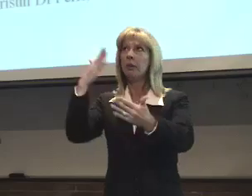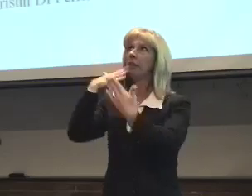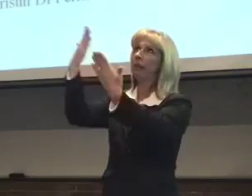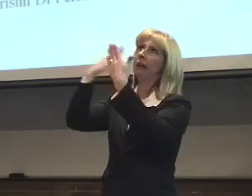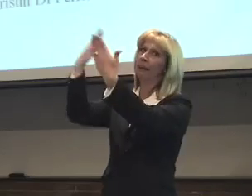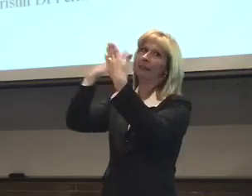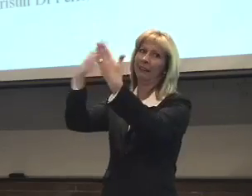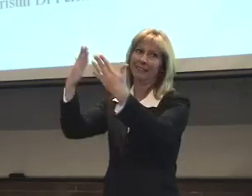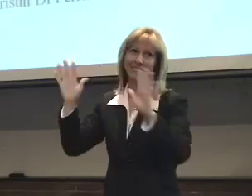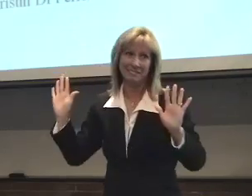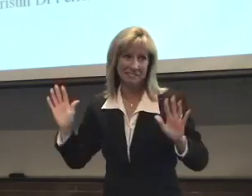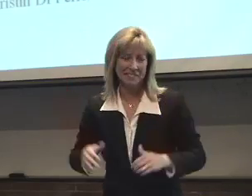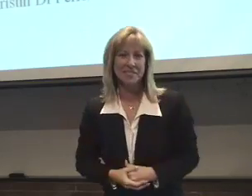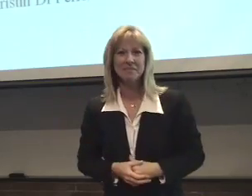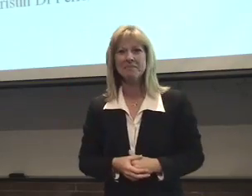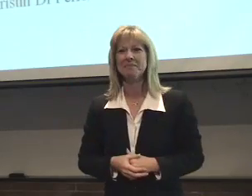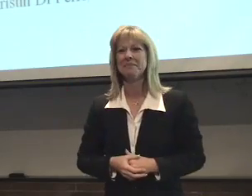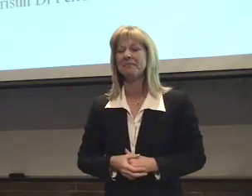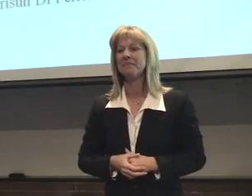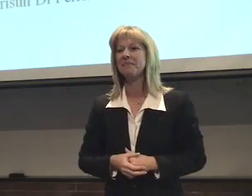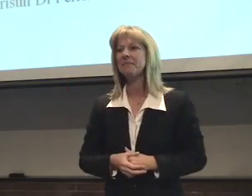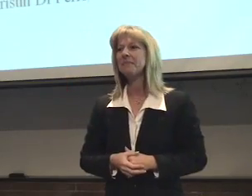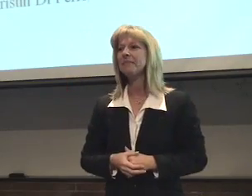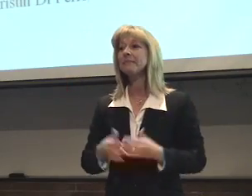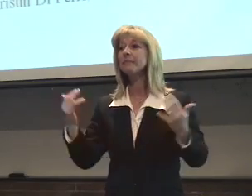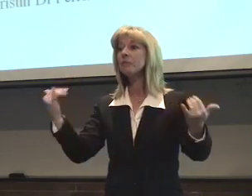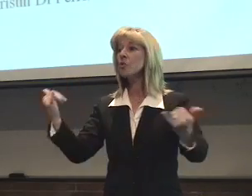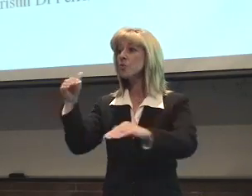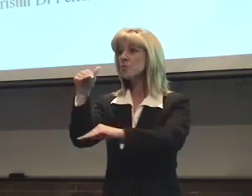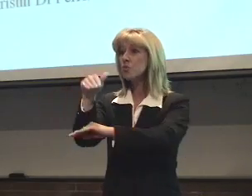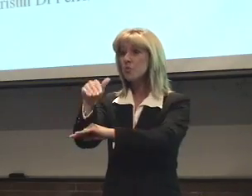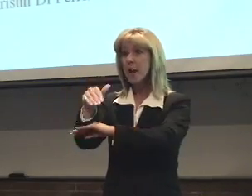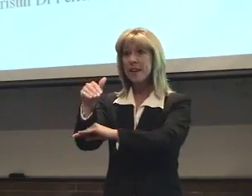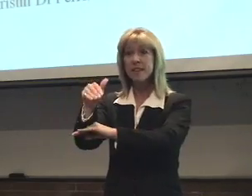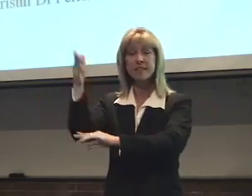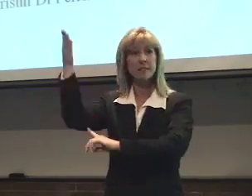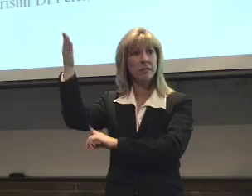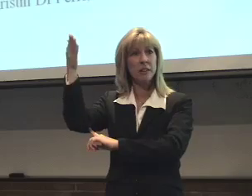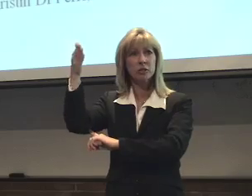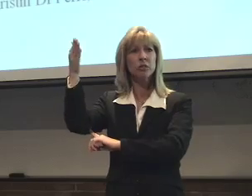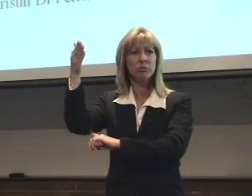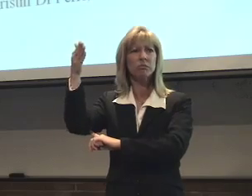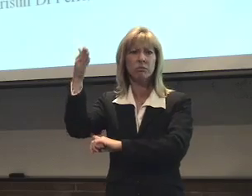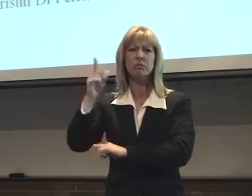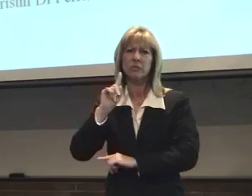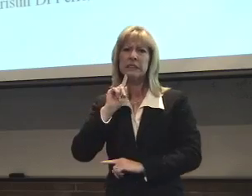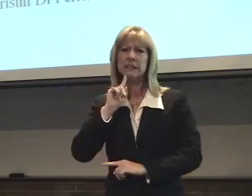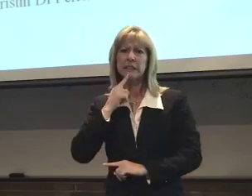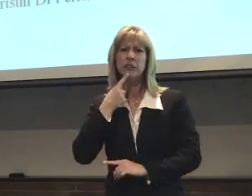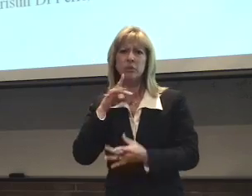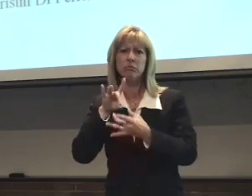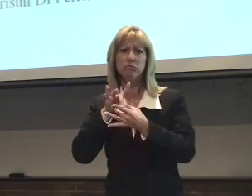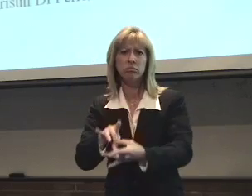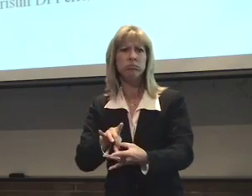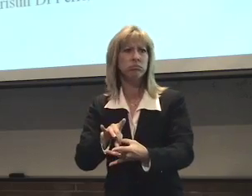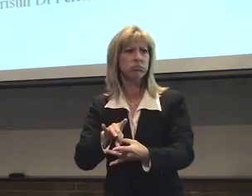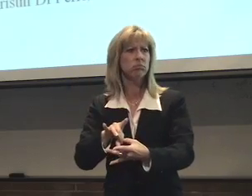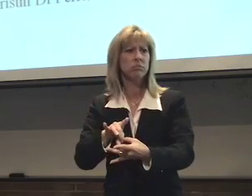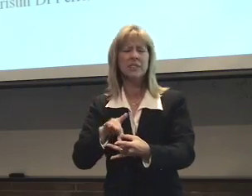We're going to talk tonight about a very, very serious concern that just seems to replicate, and the